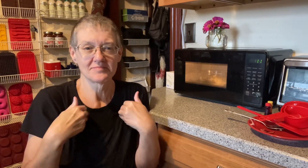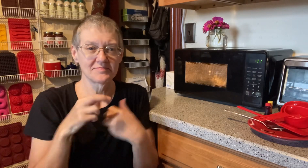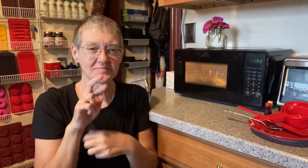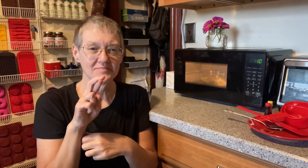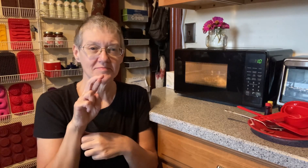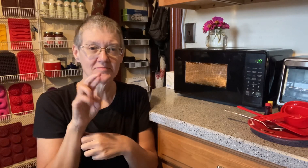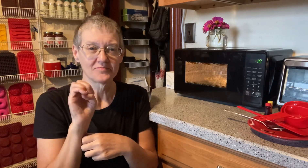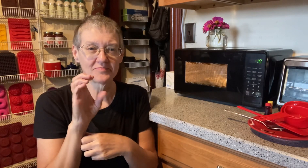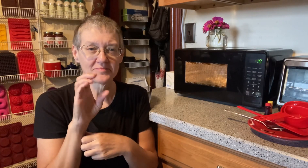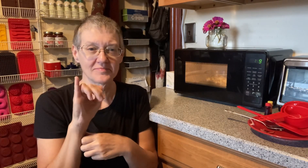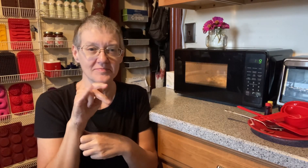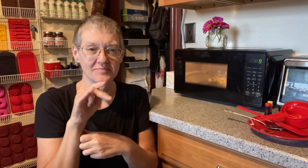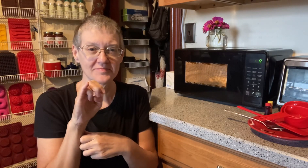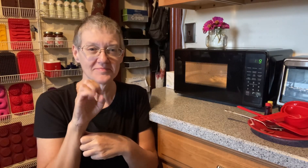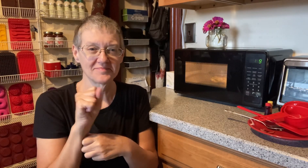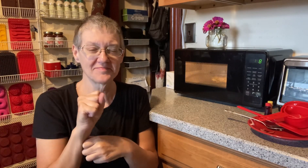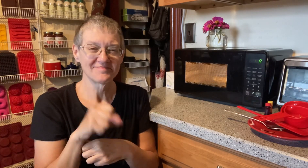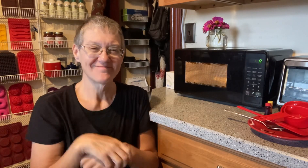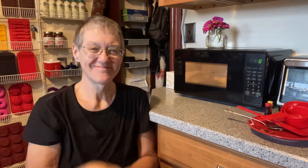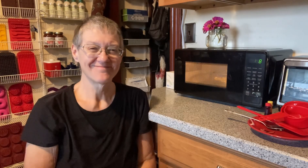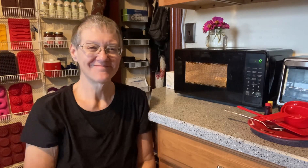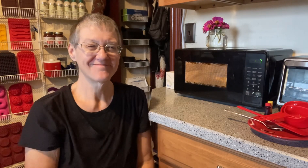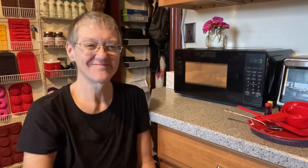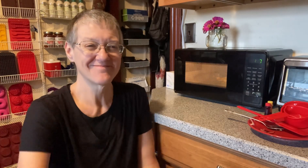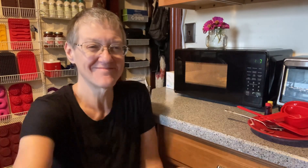50%. They also have recipes.